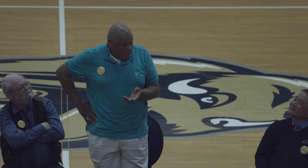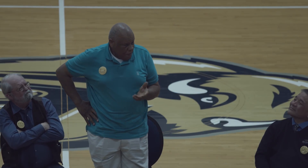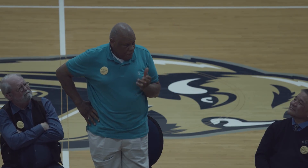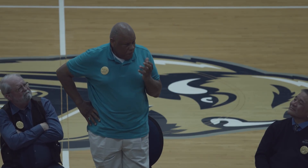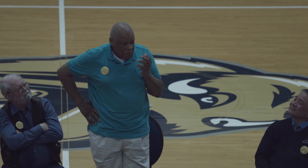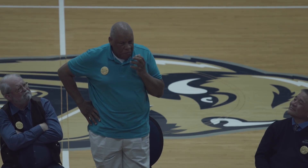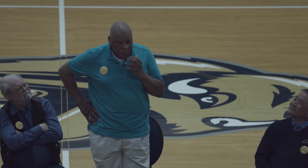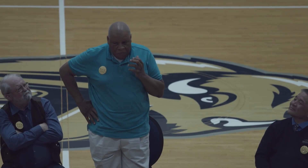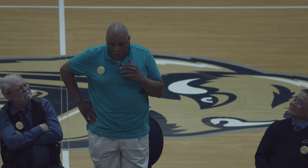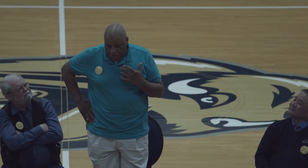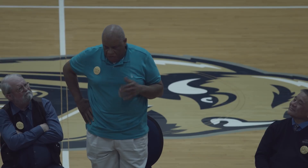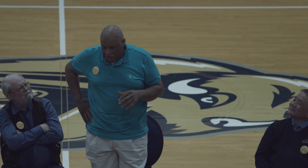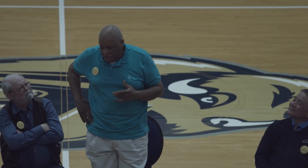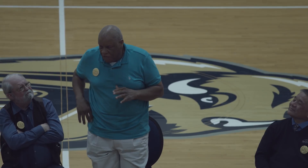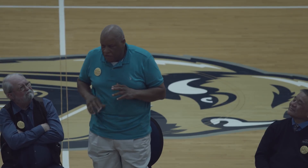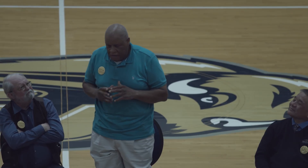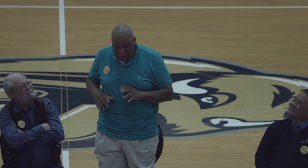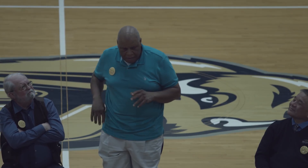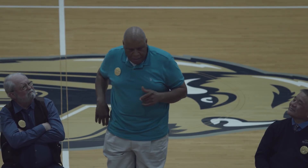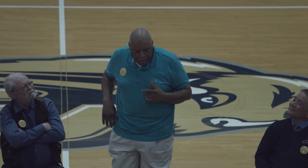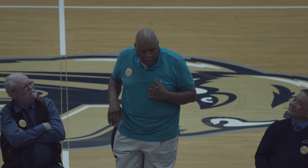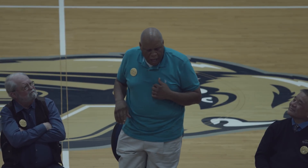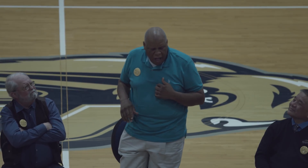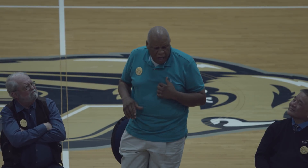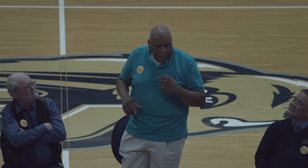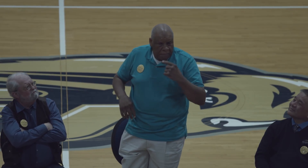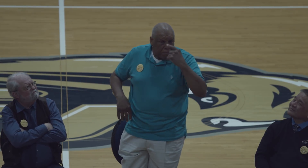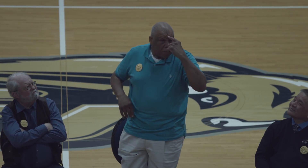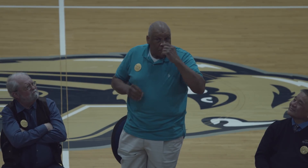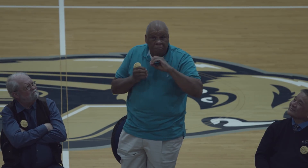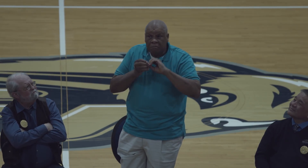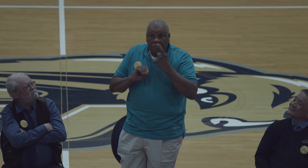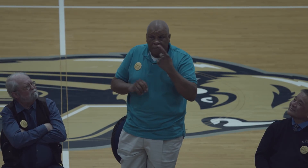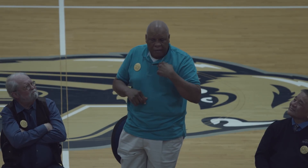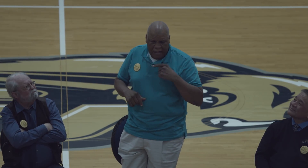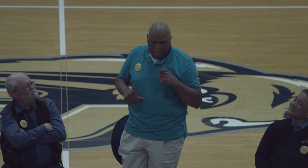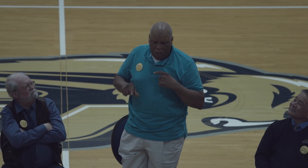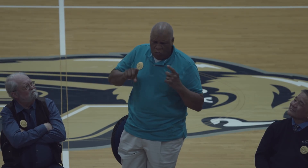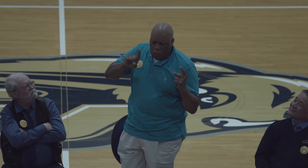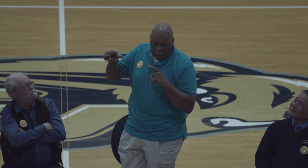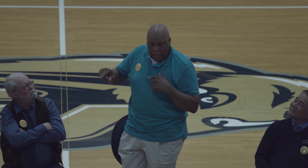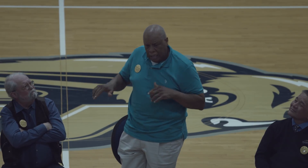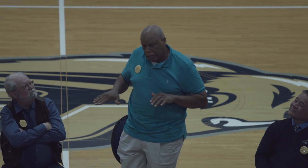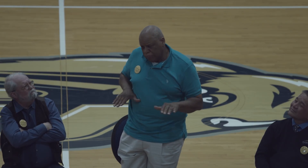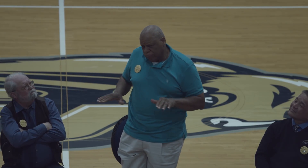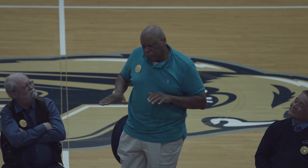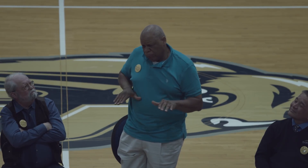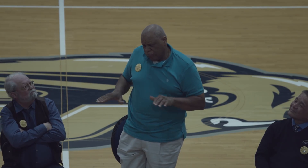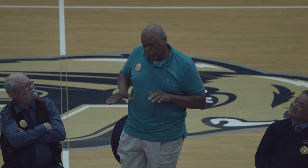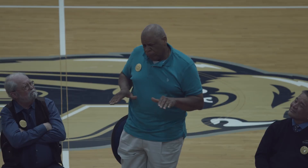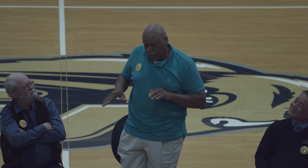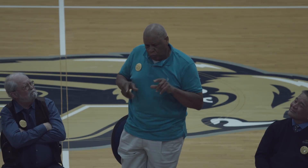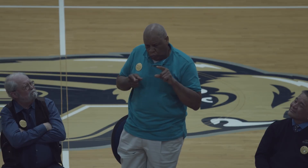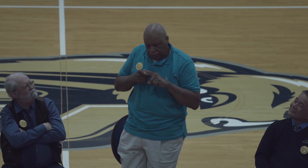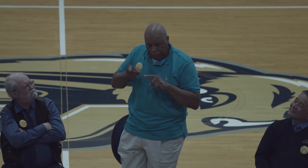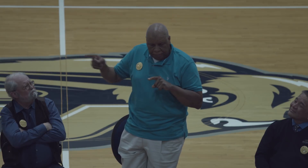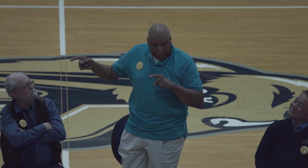gave me access. And that was inspiring and powerful. And I remember the first thought I had was